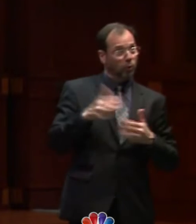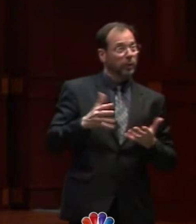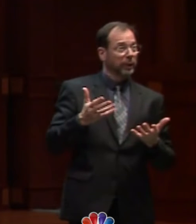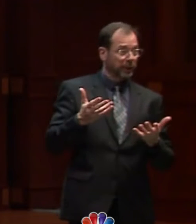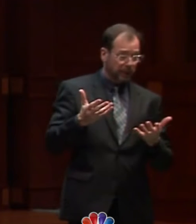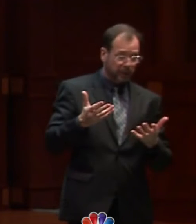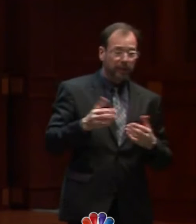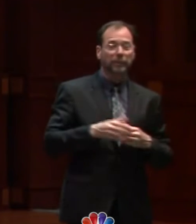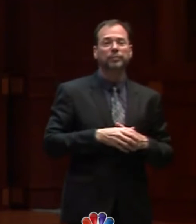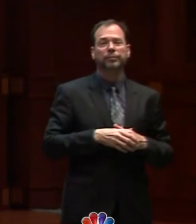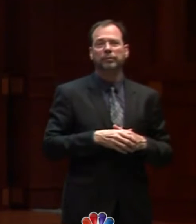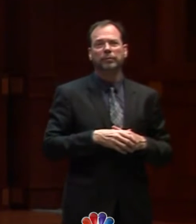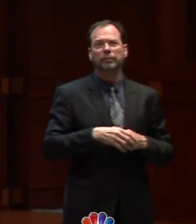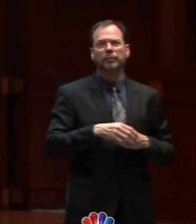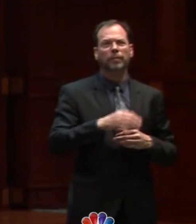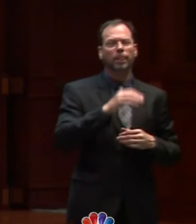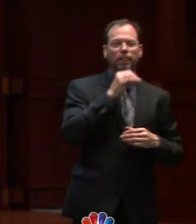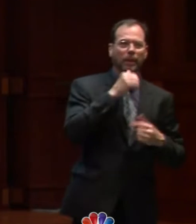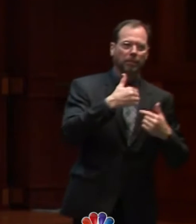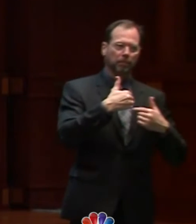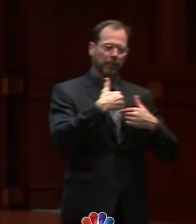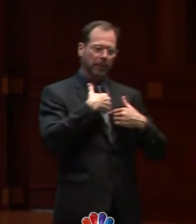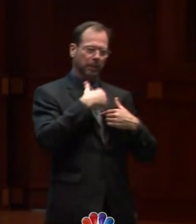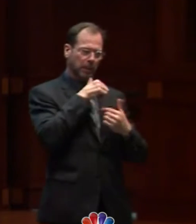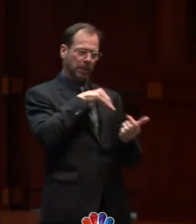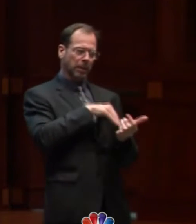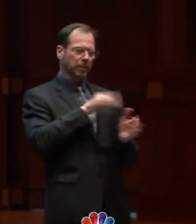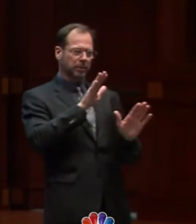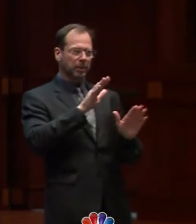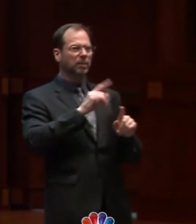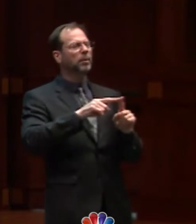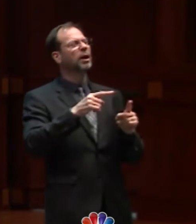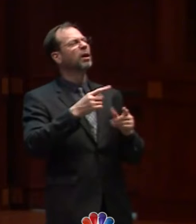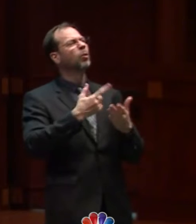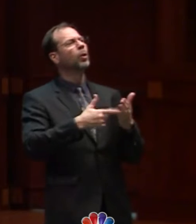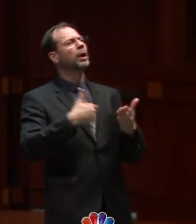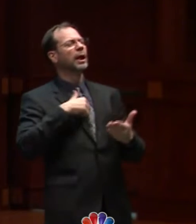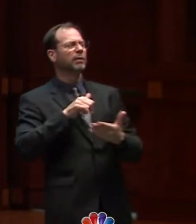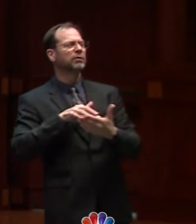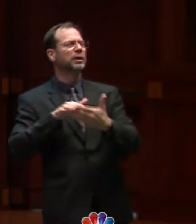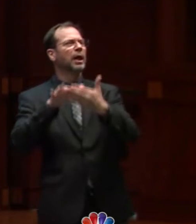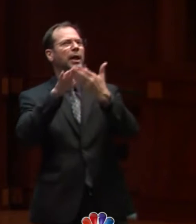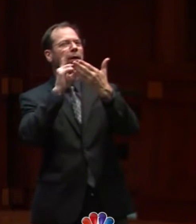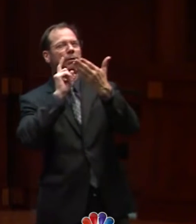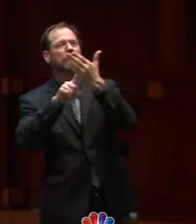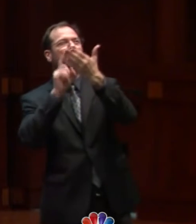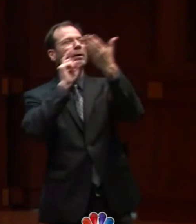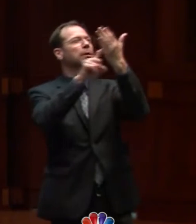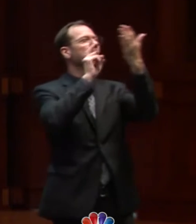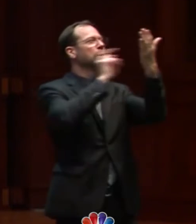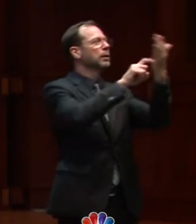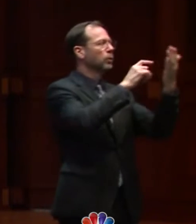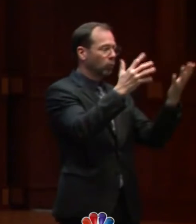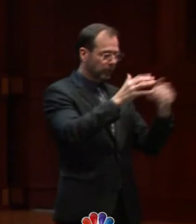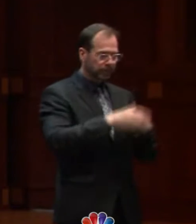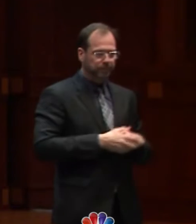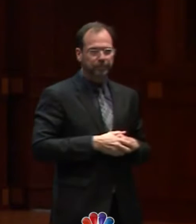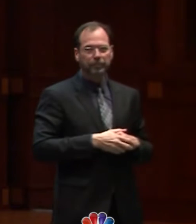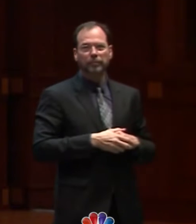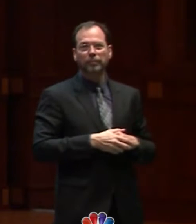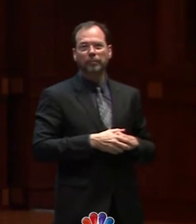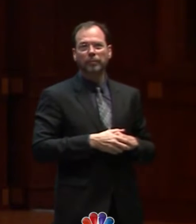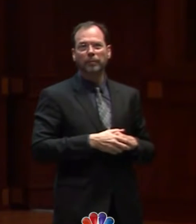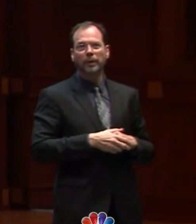not based upon me being a doctor, but based upon studies that I have seen. Based upon studies and, if